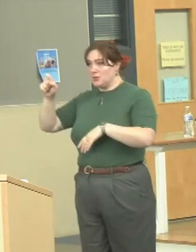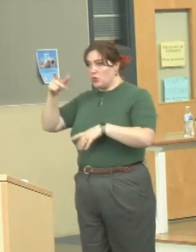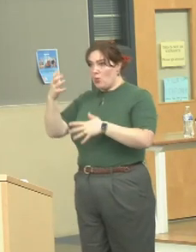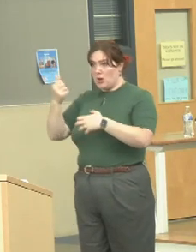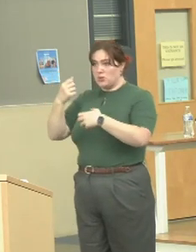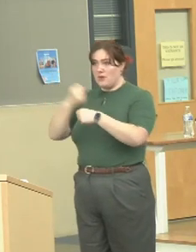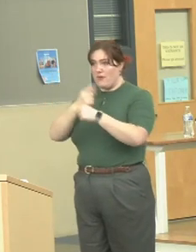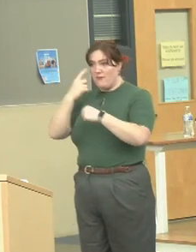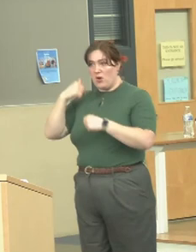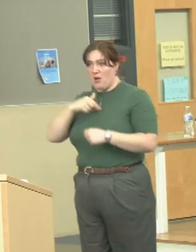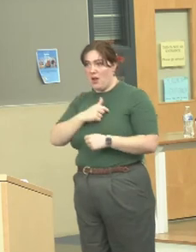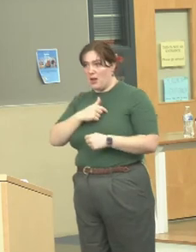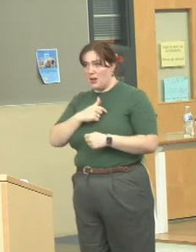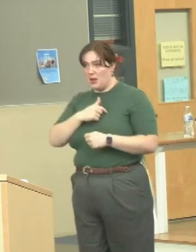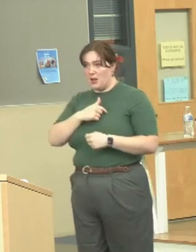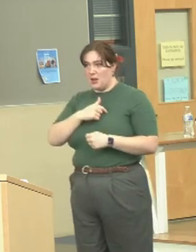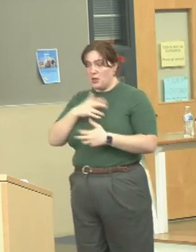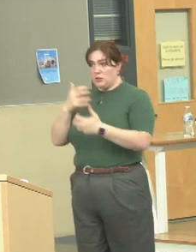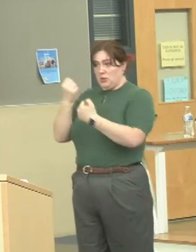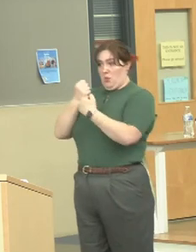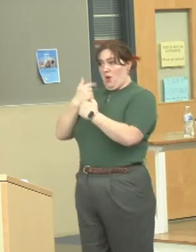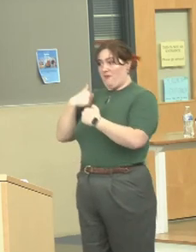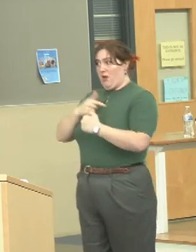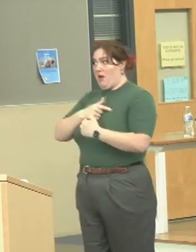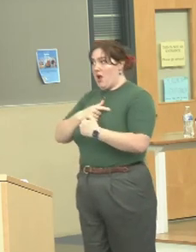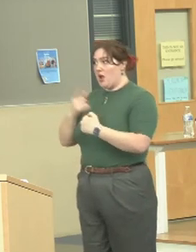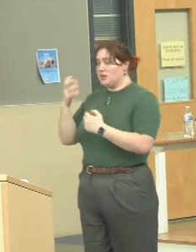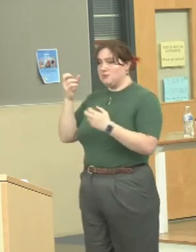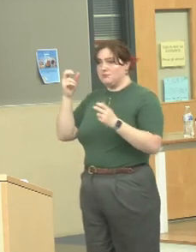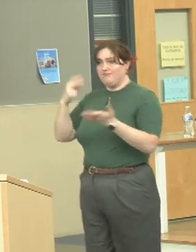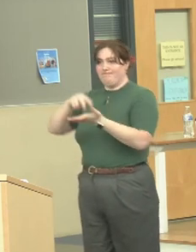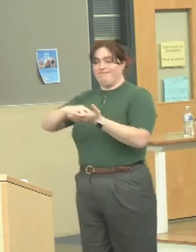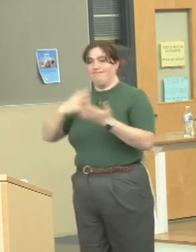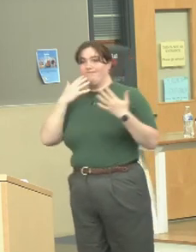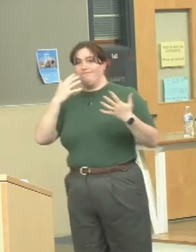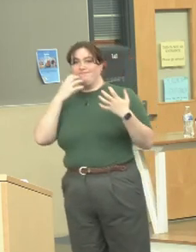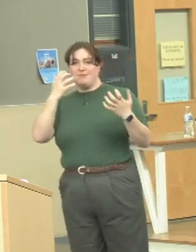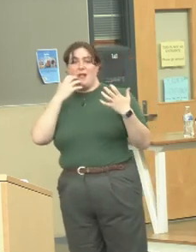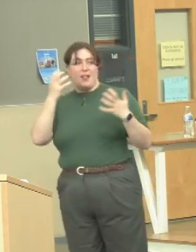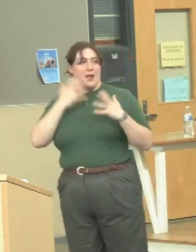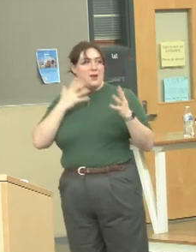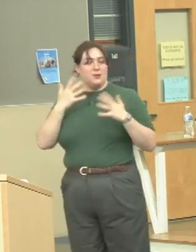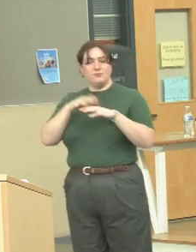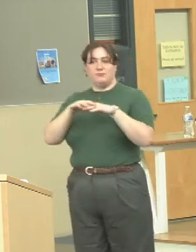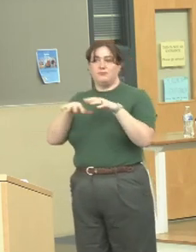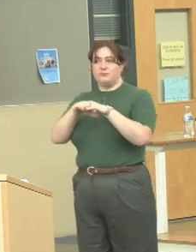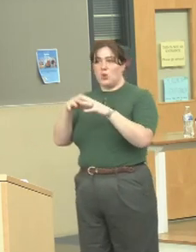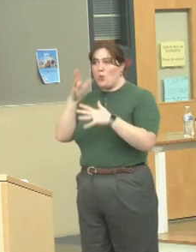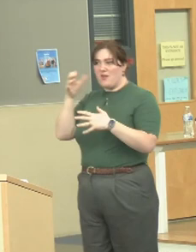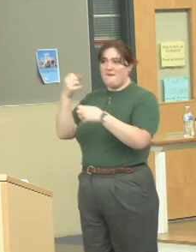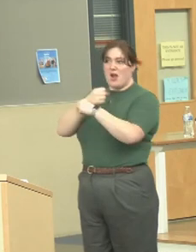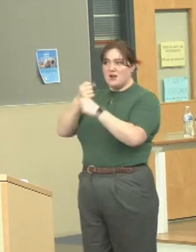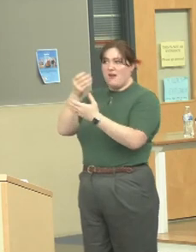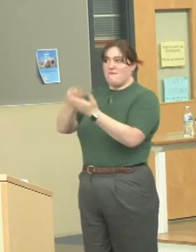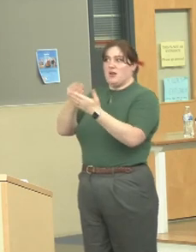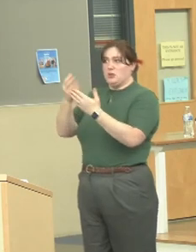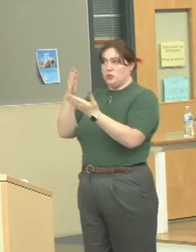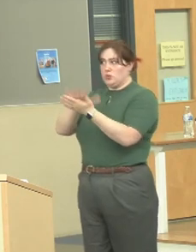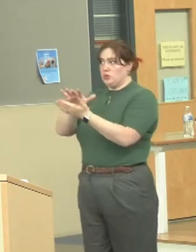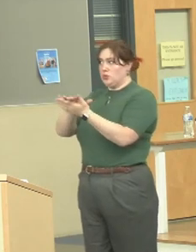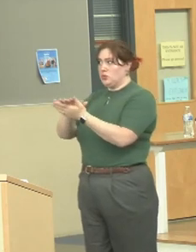So we're gonna, thank you. Sorry. Appreciate your voices. Yes, and so